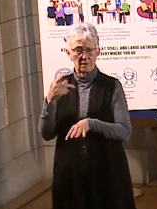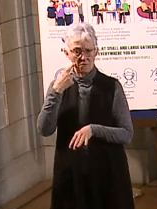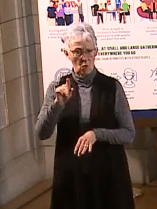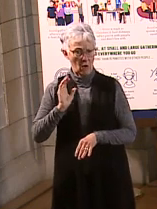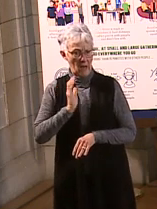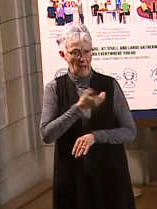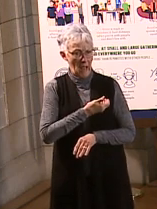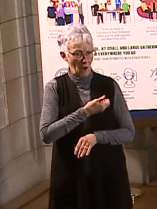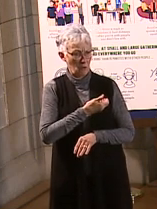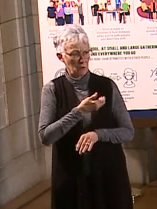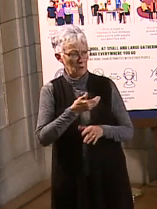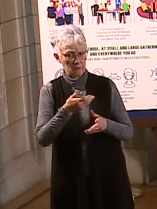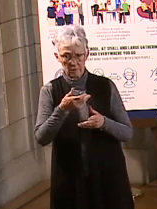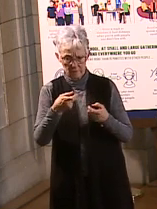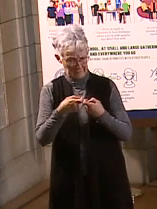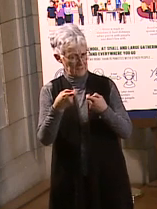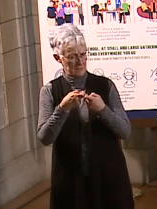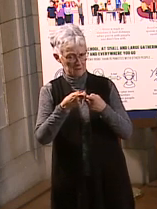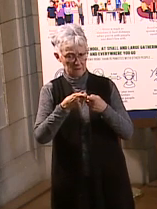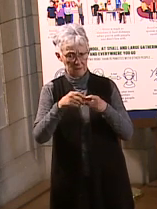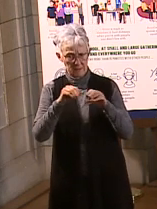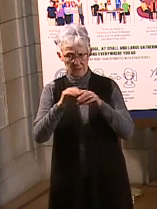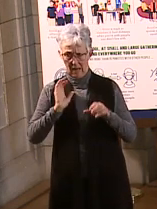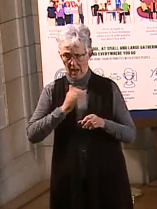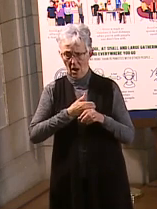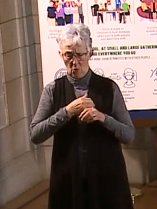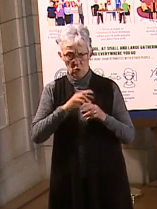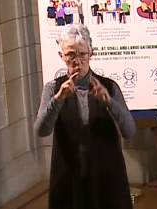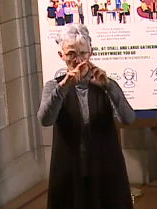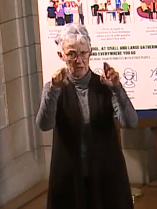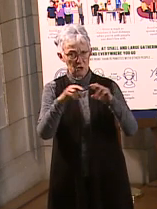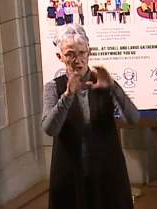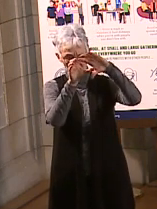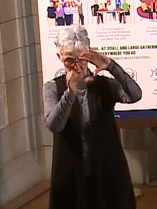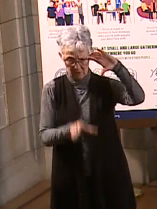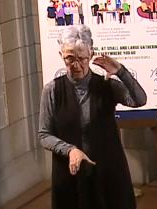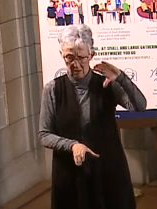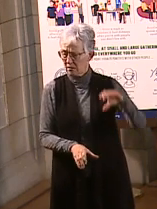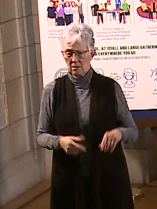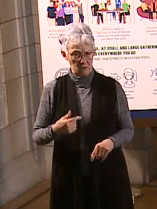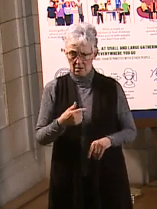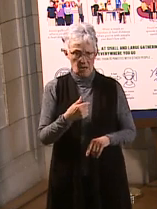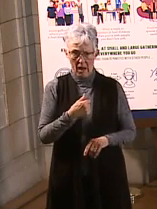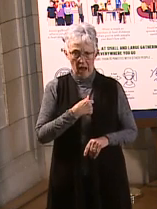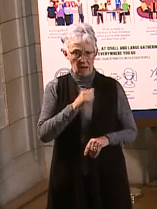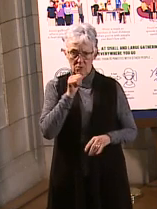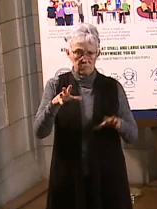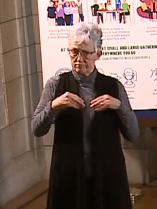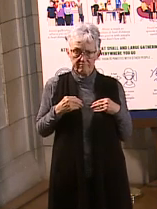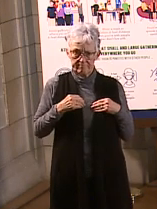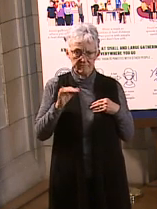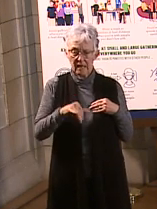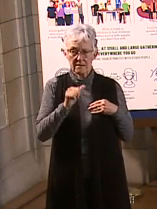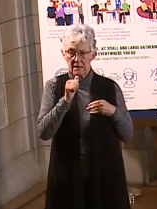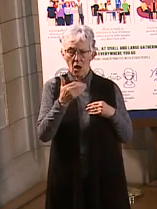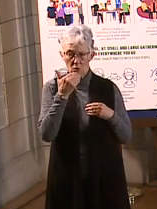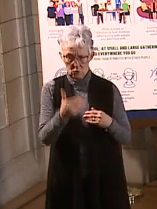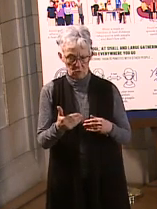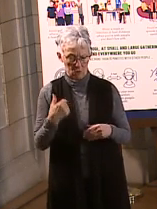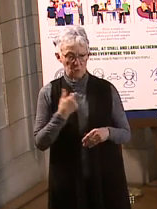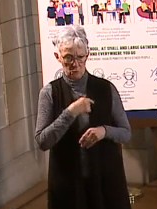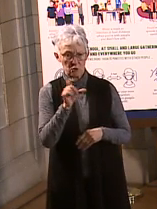rolling blackouts at a time when we have these frigid temperatures. So I'll be working with state